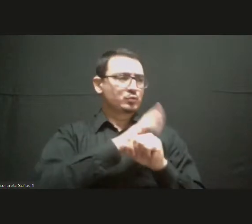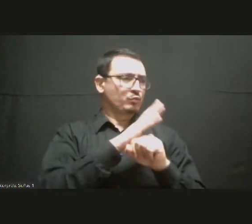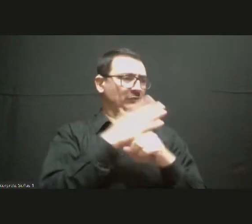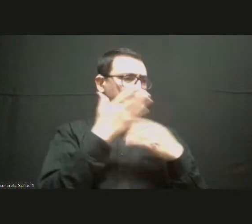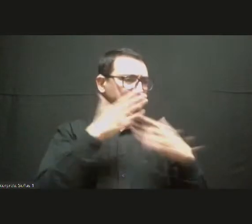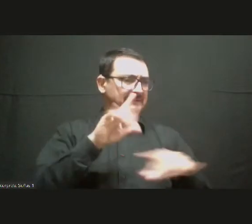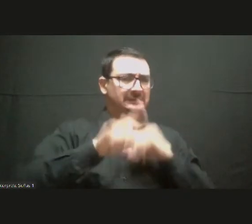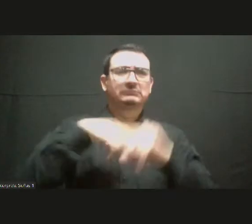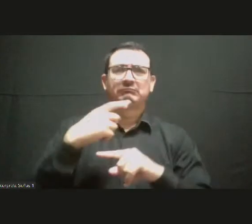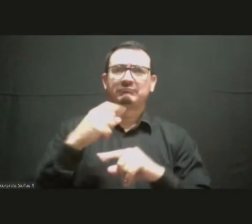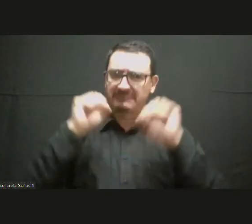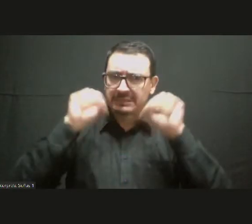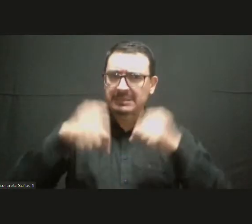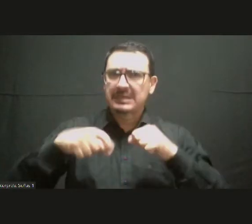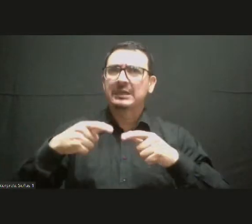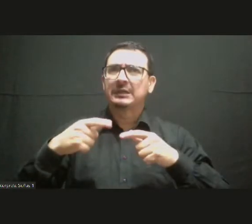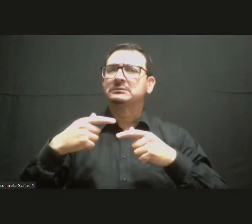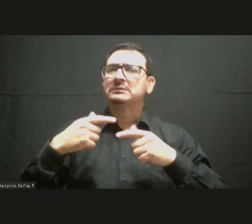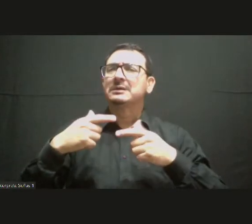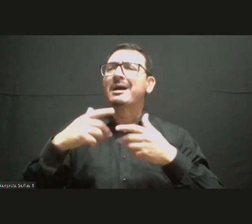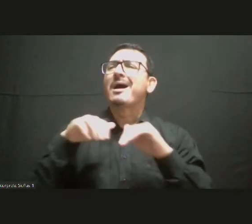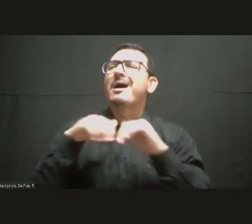please.